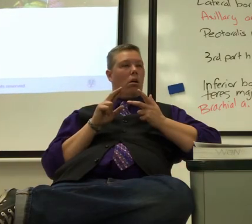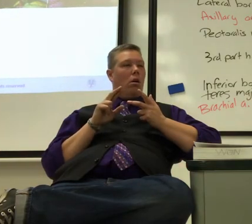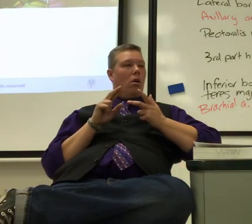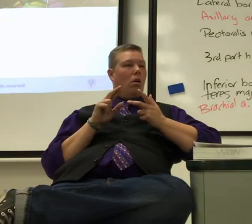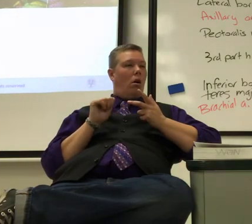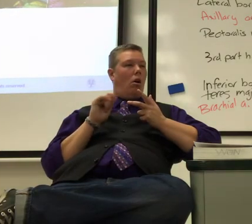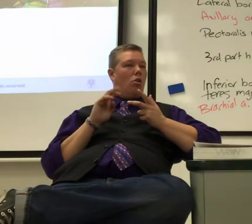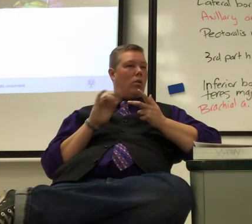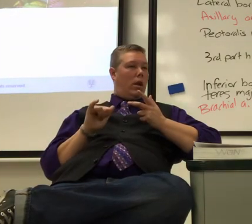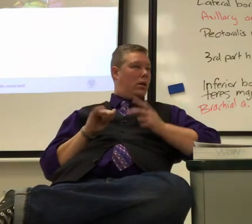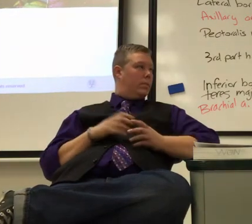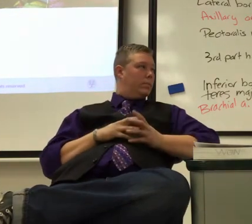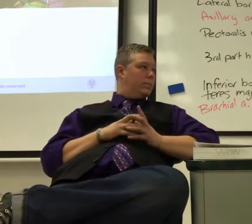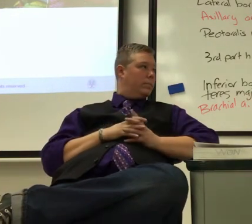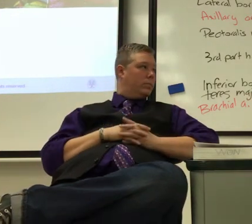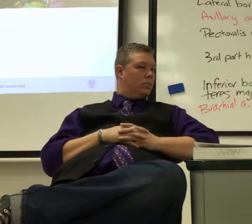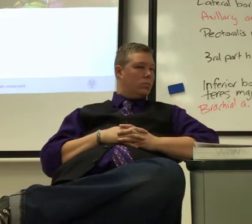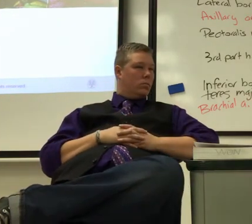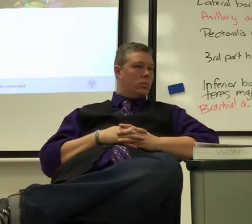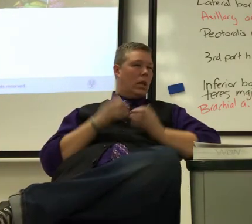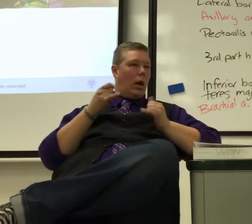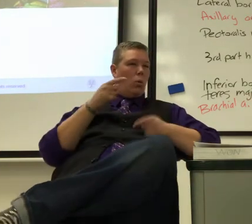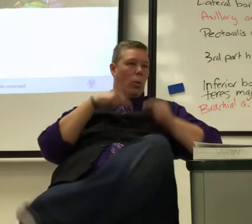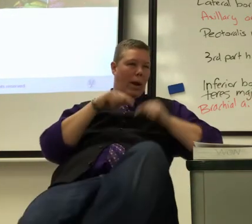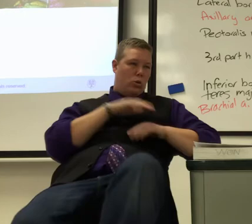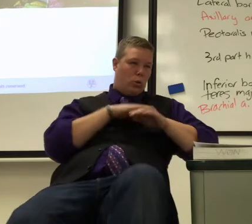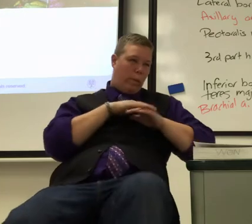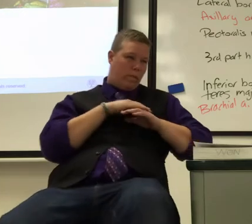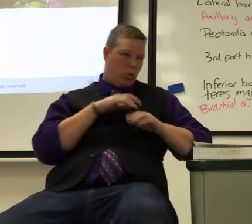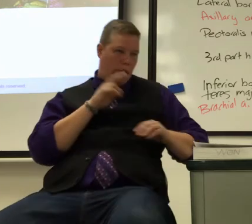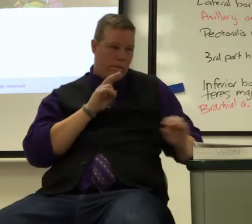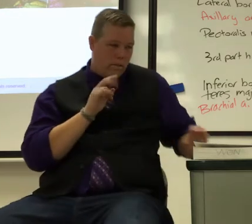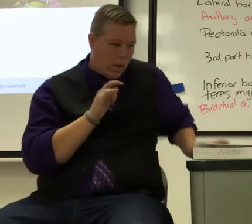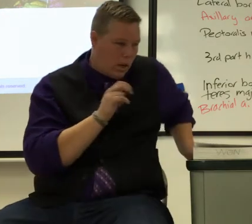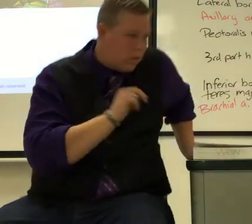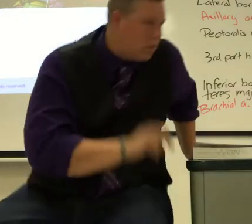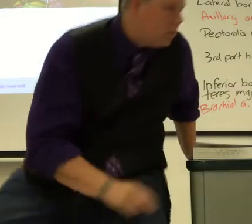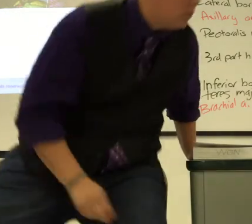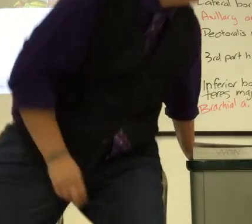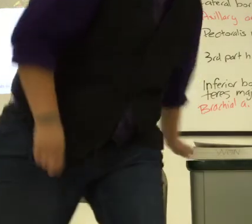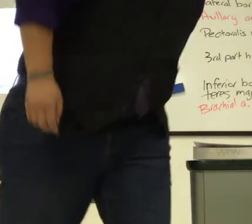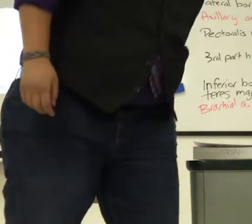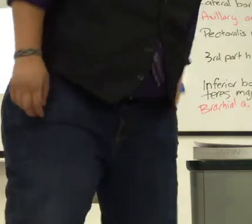All right, so let's kind of like go back to superficial veins. So that's